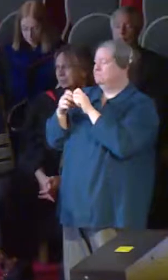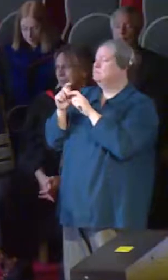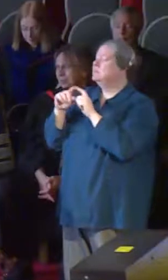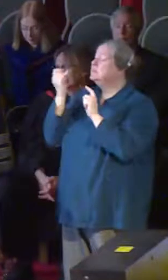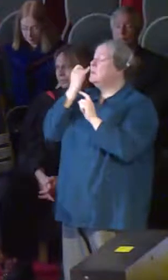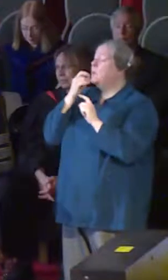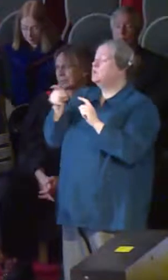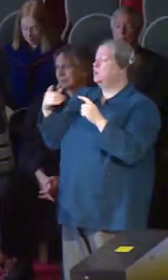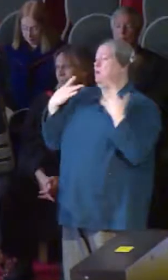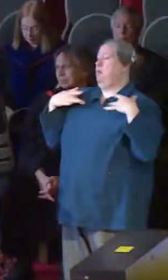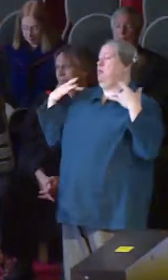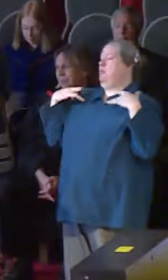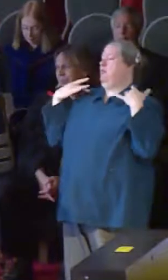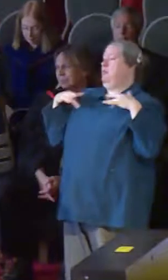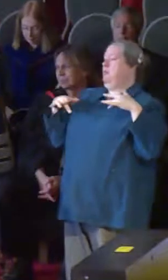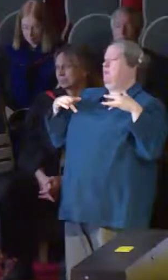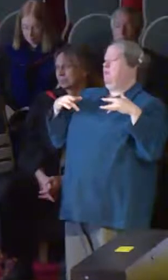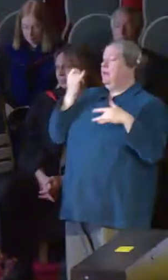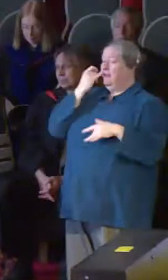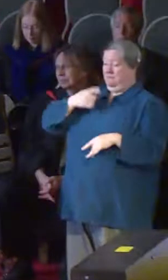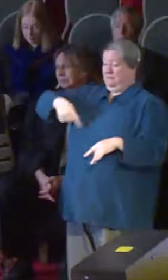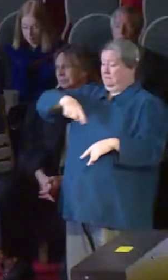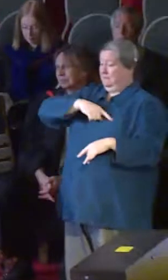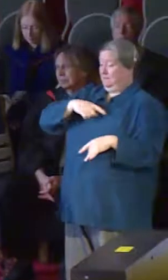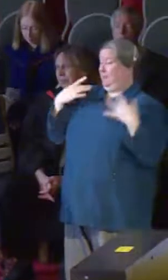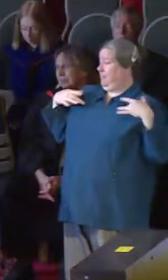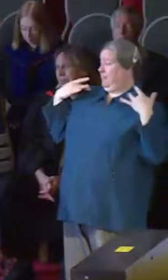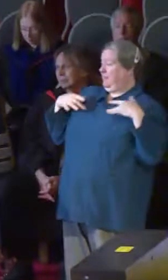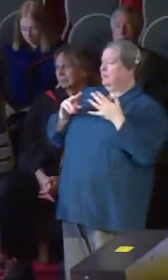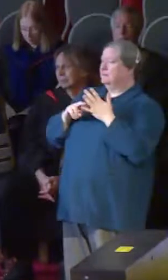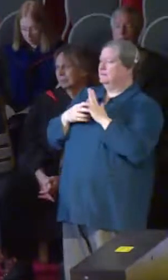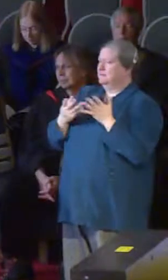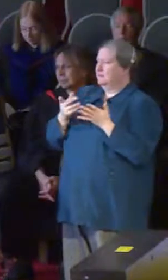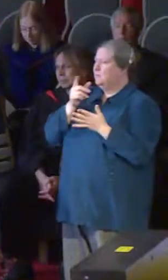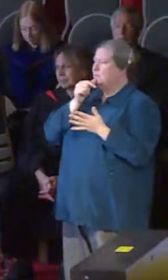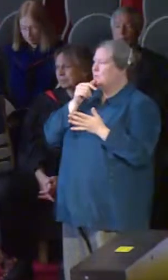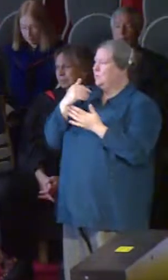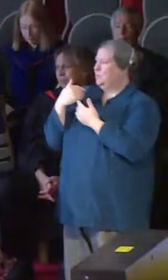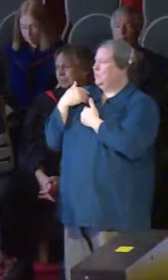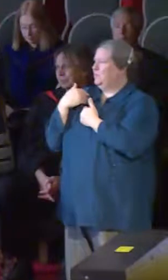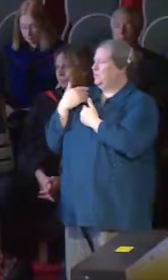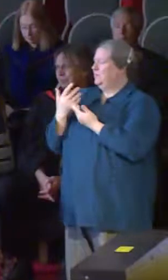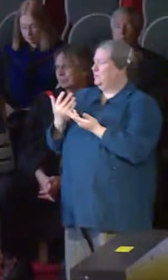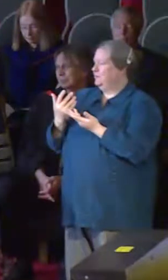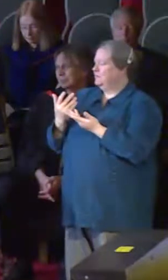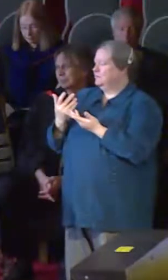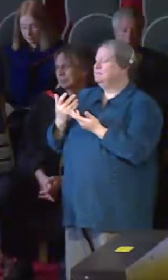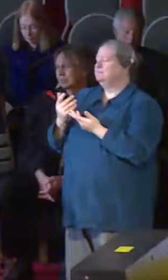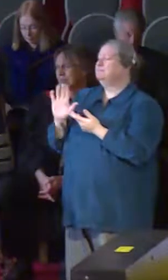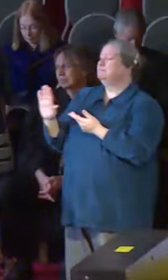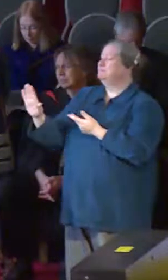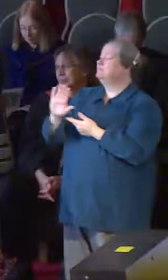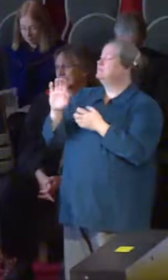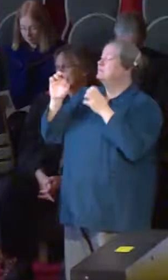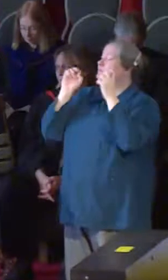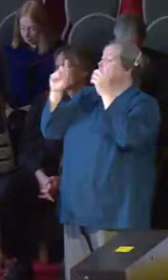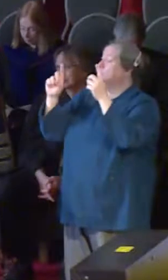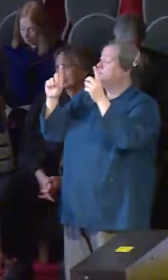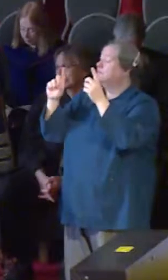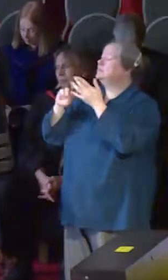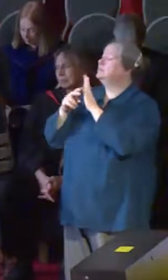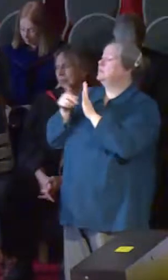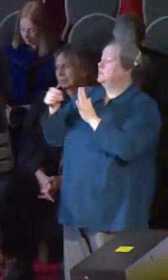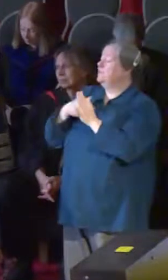you, if not us, then who will be responsible? Your university education has provided you